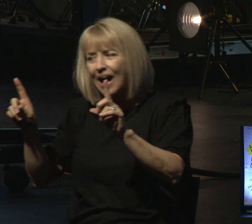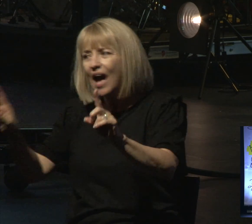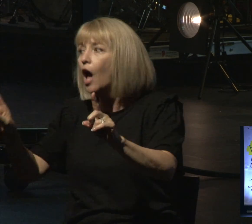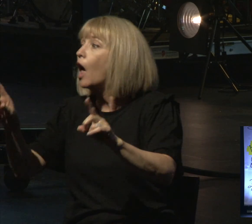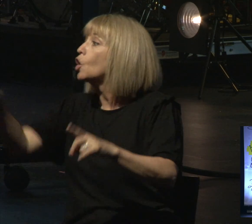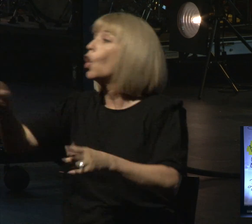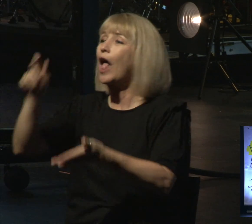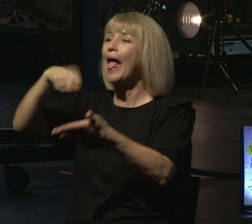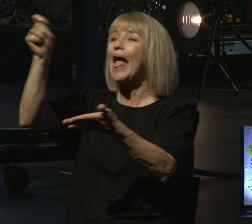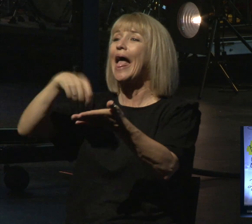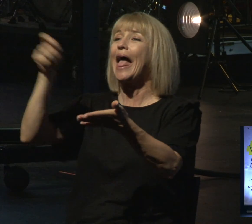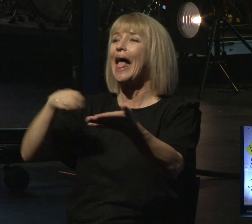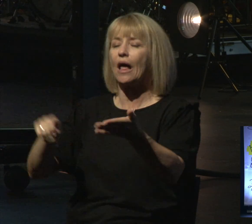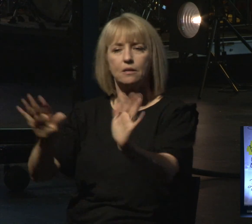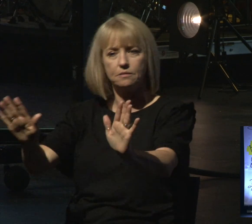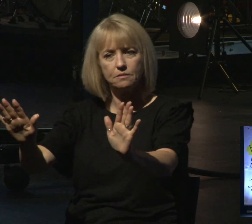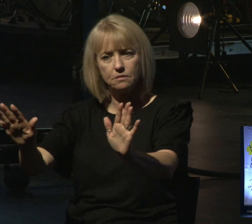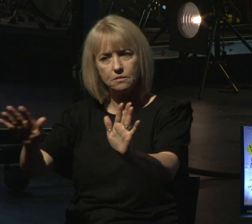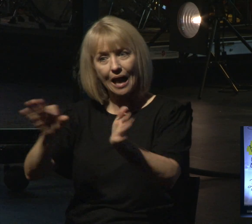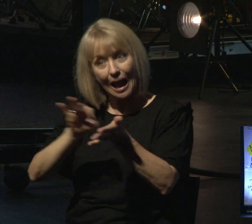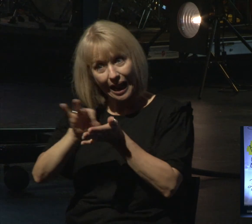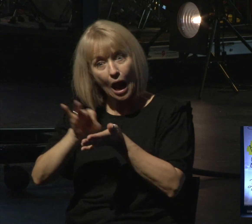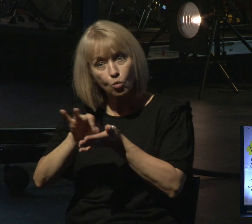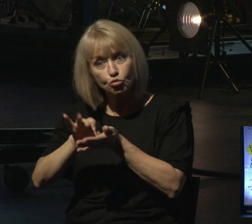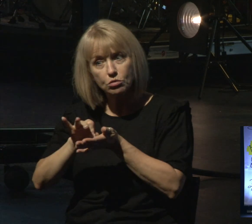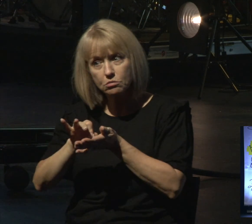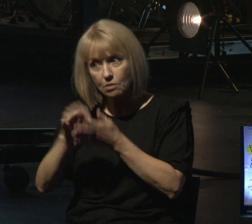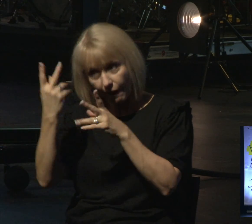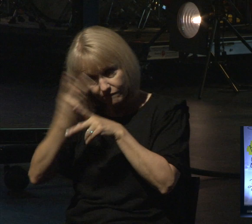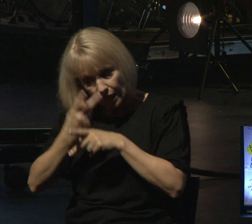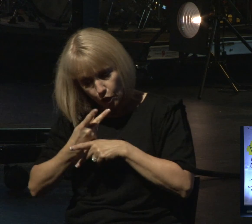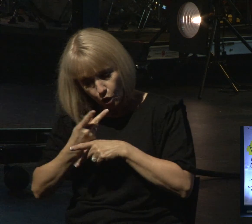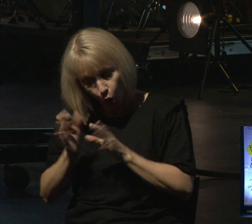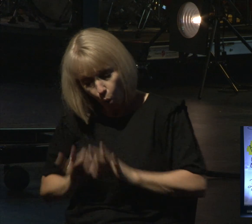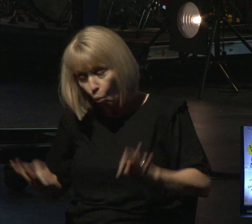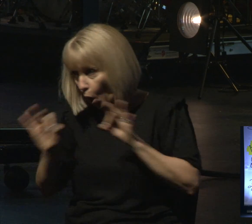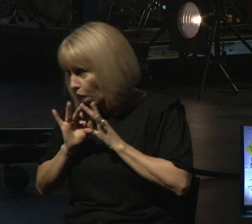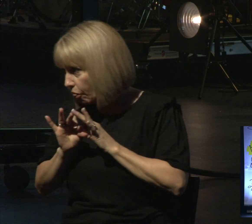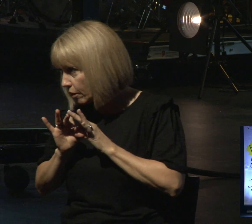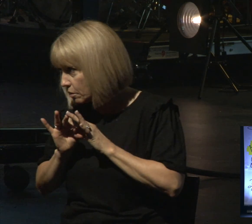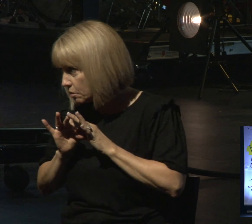moment to count the cost. Take some moment to pray, and